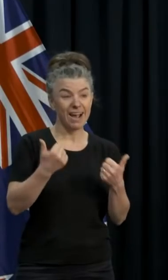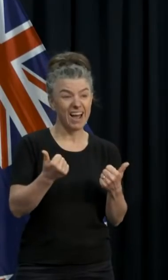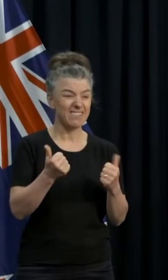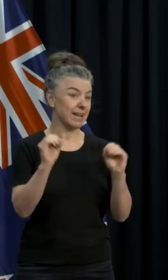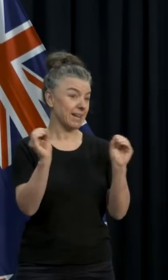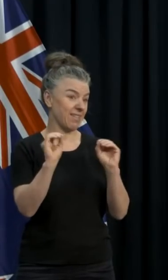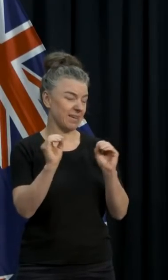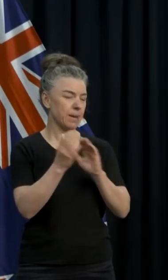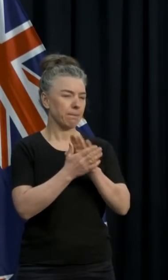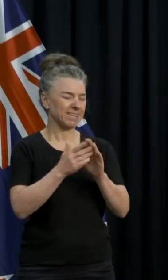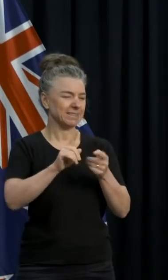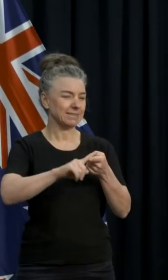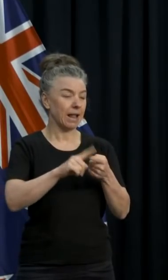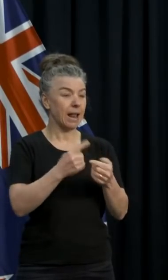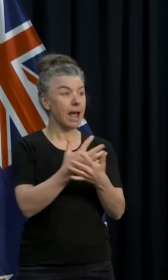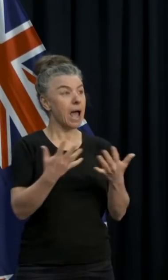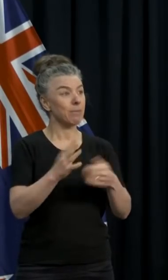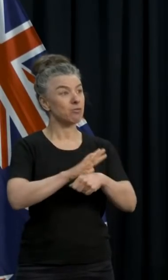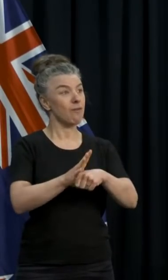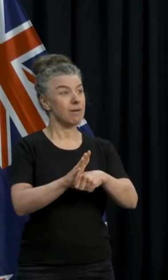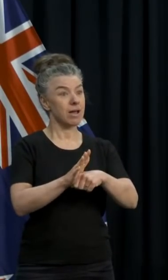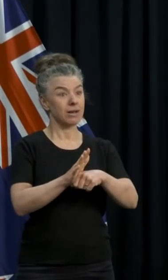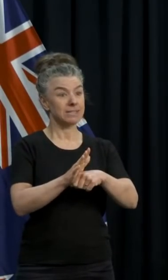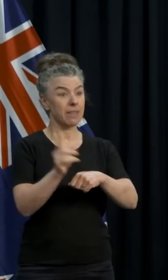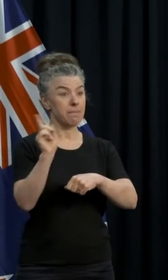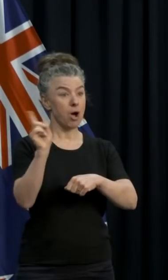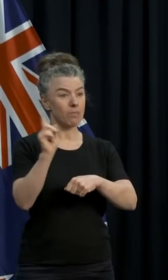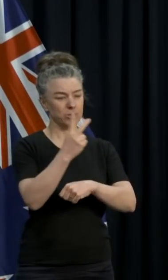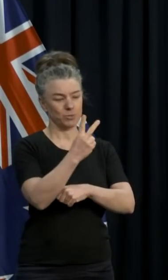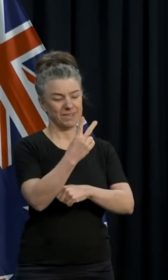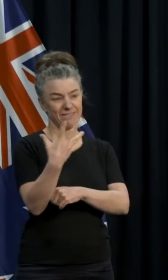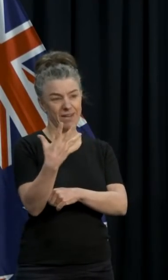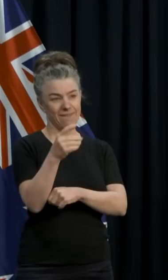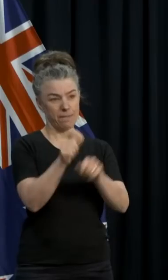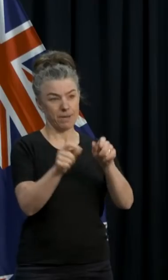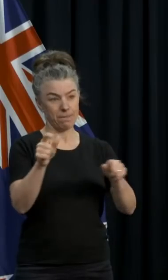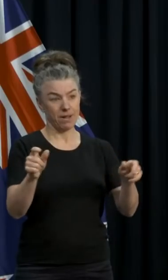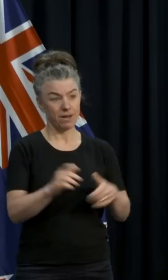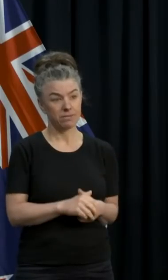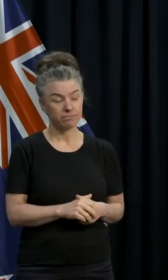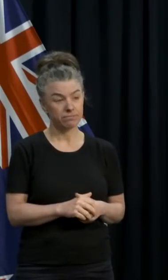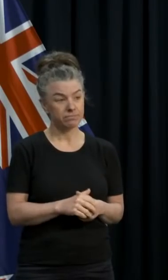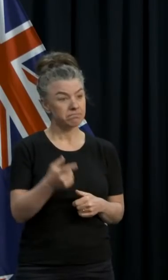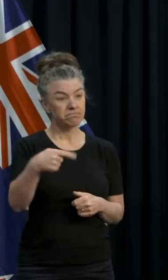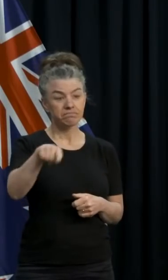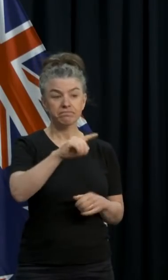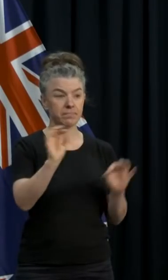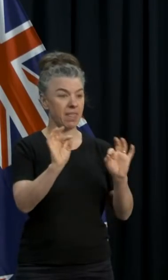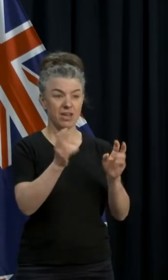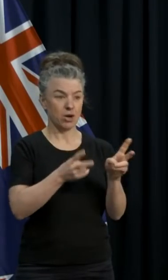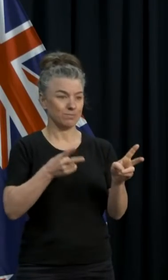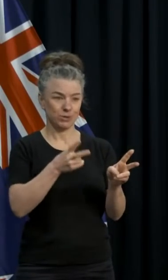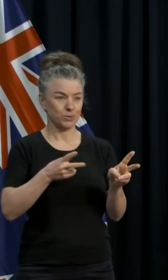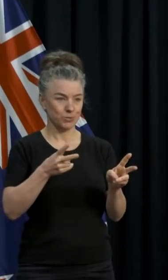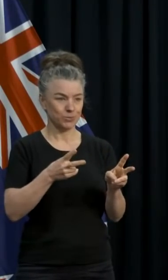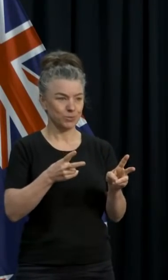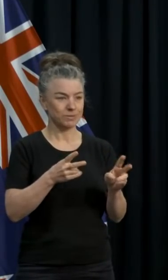have 25 active cases in New Zealand, and none of those cases requires hospital level